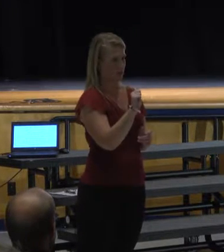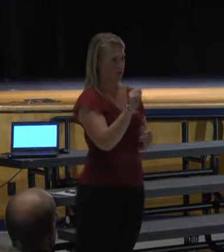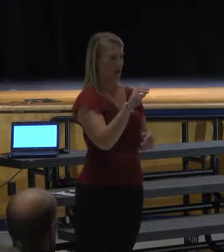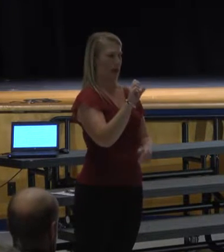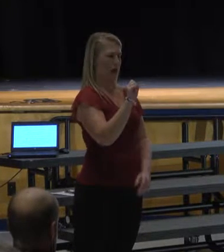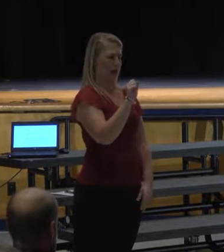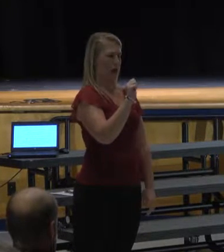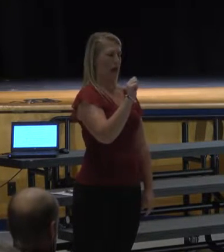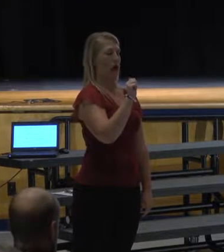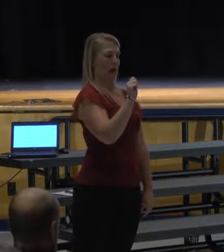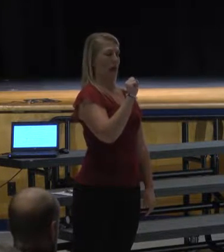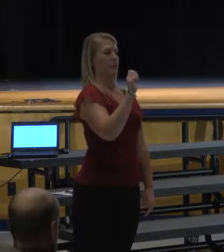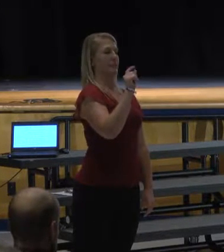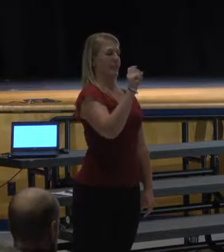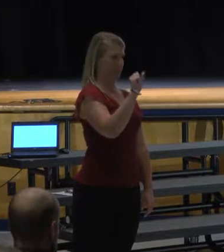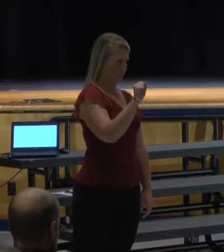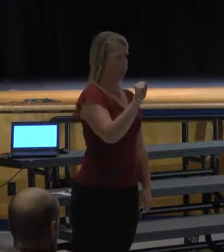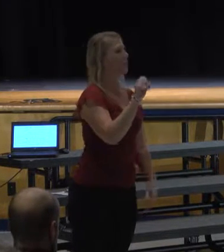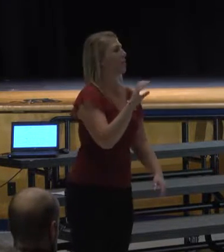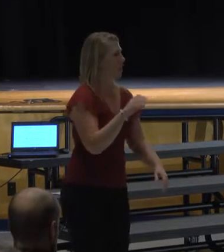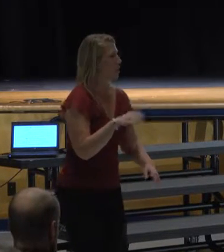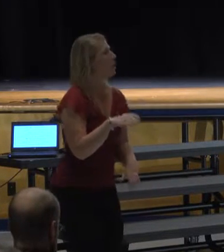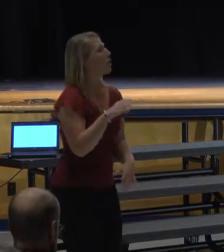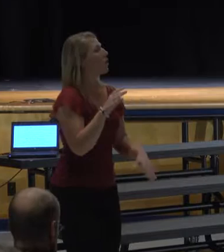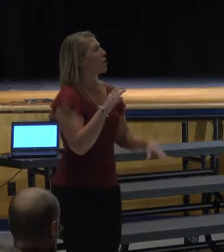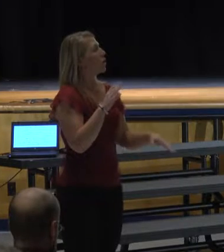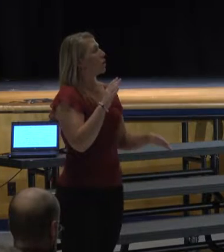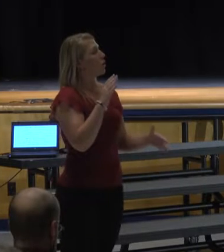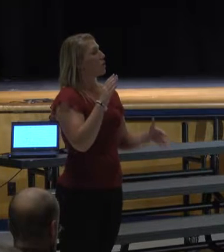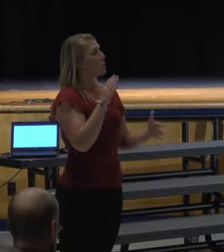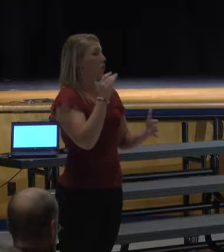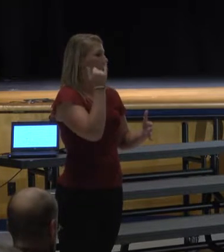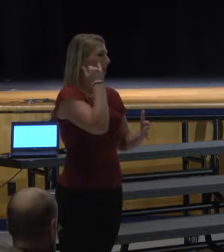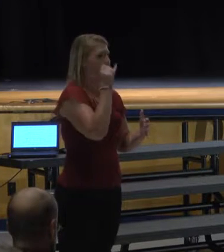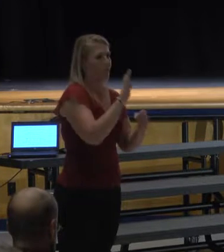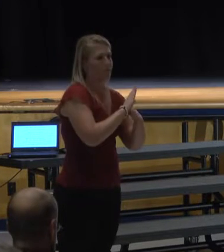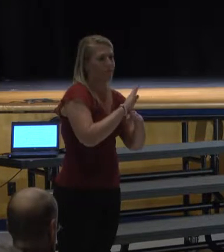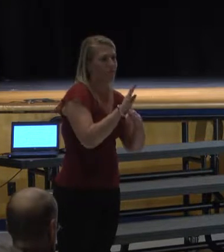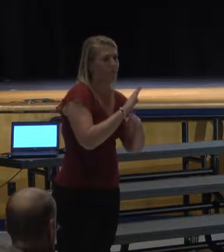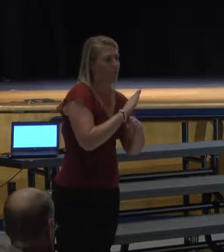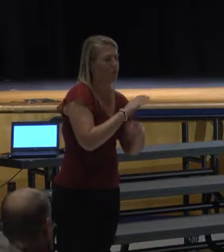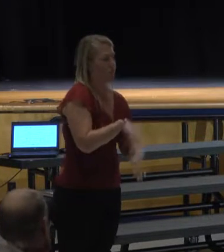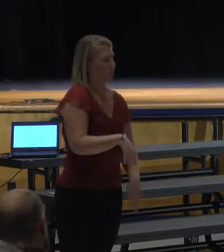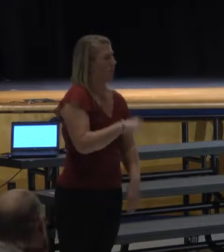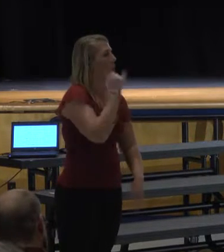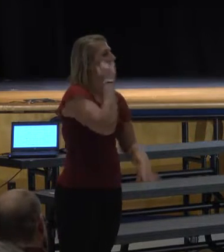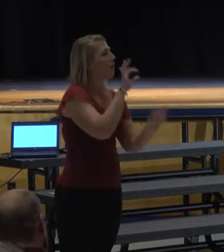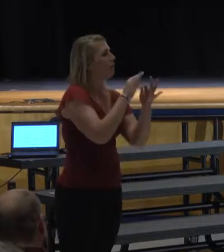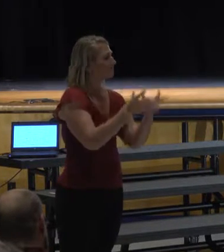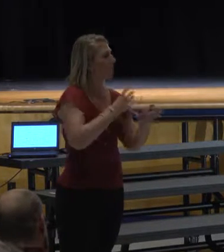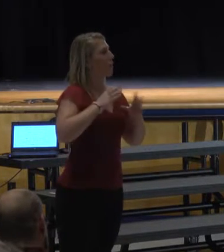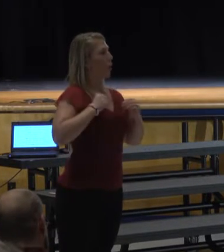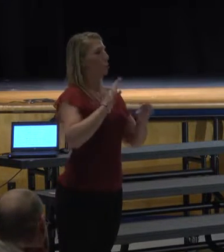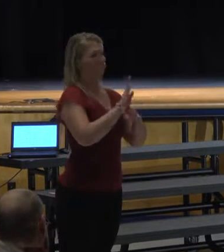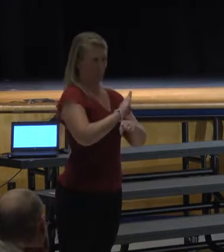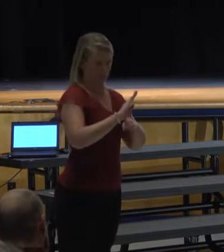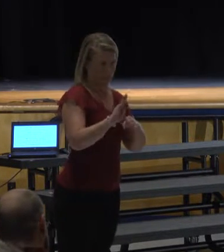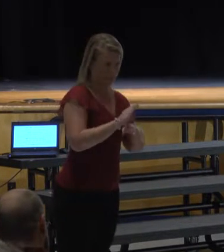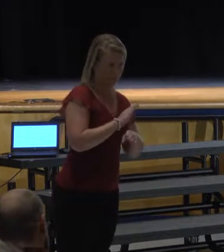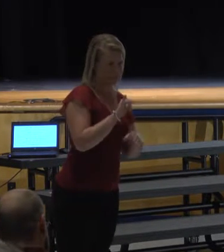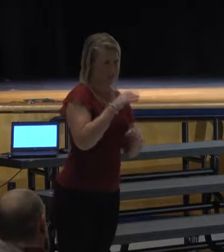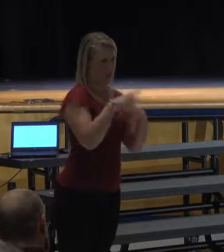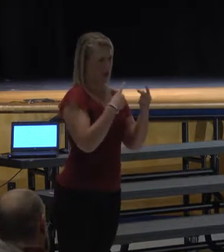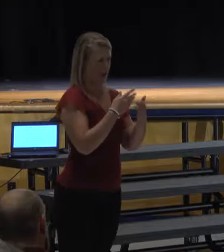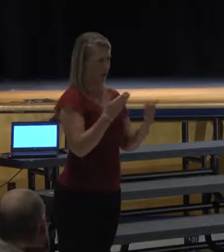savings, or checking accounts. All right? And if the family owns a business, what the business value is.